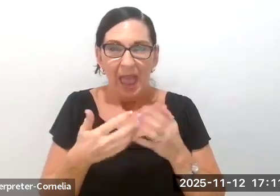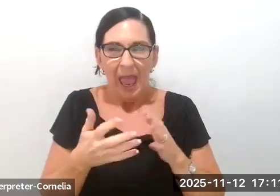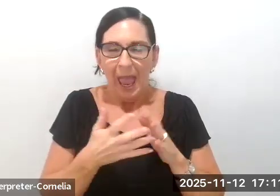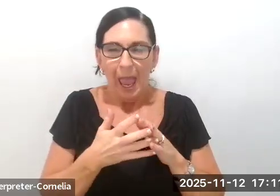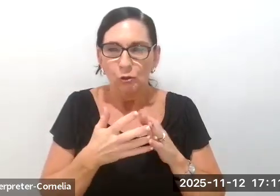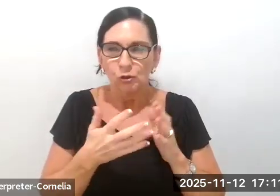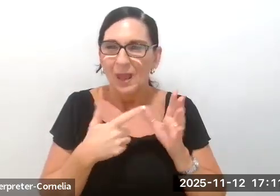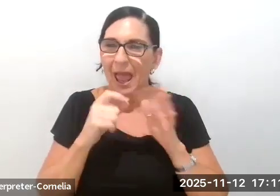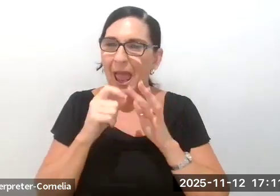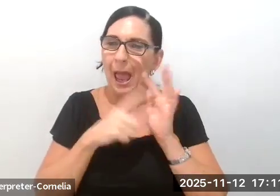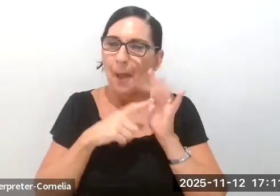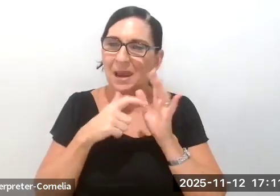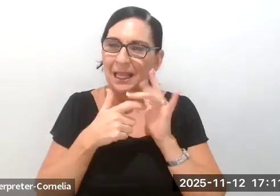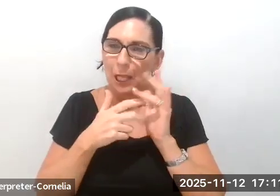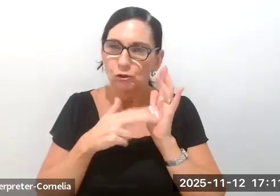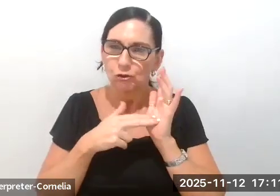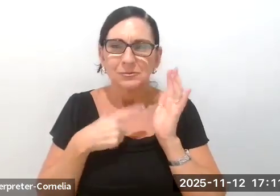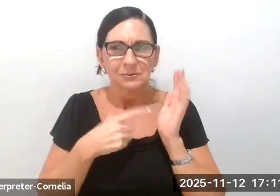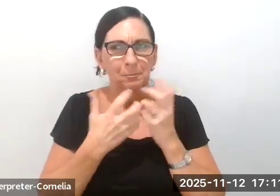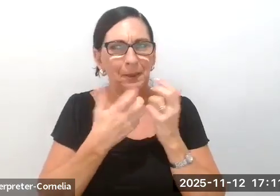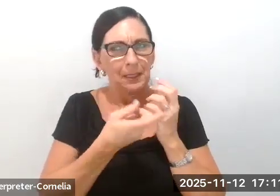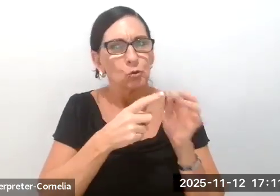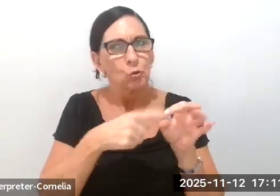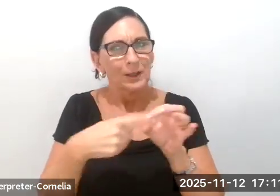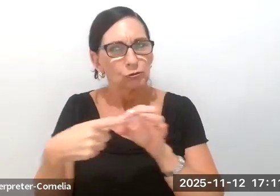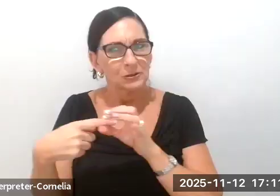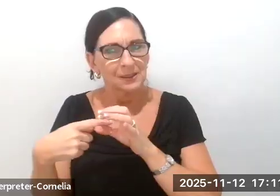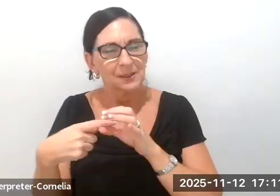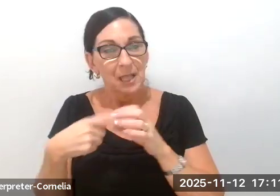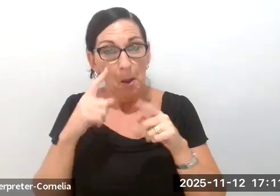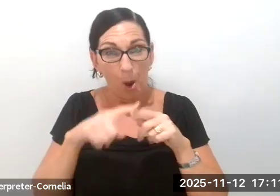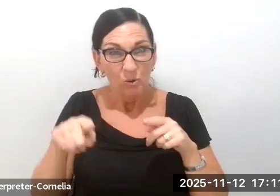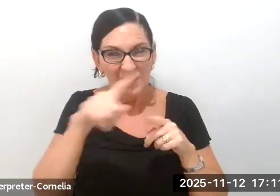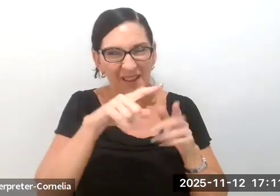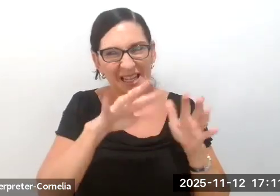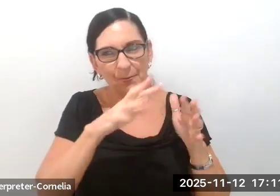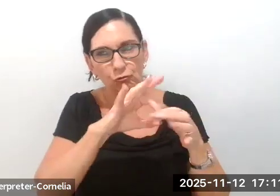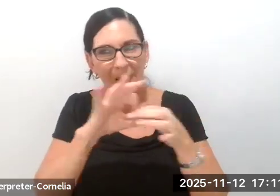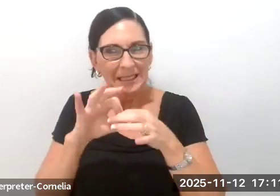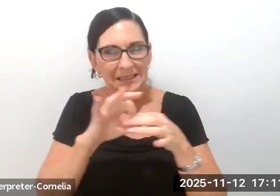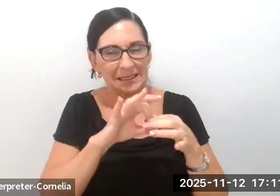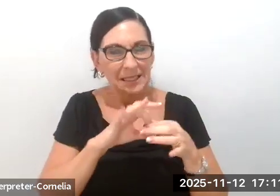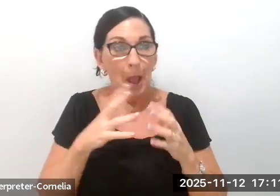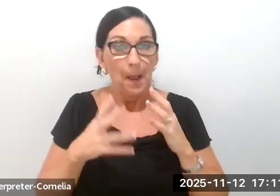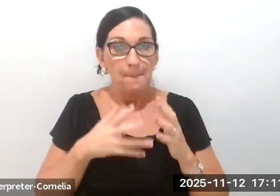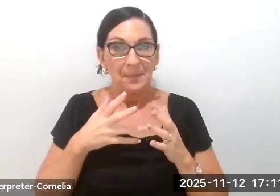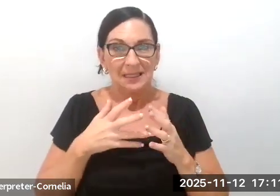we've had a lot of questions about this. All of them are often interrelated. So you can't talk about